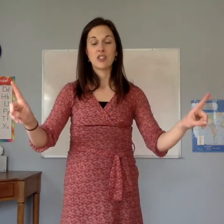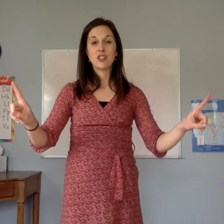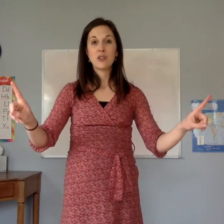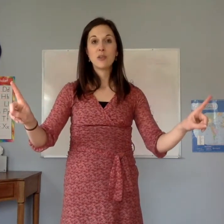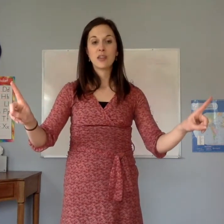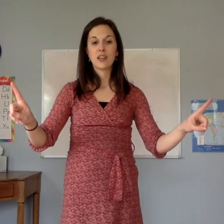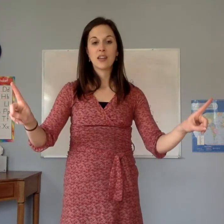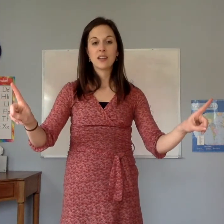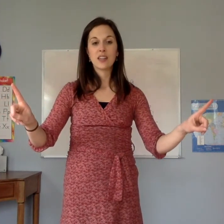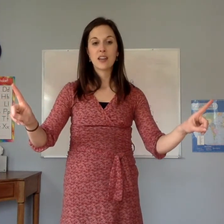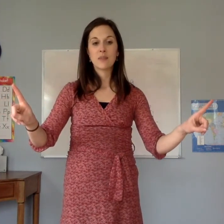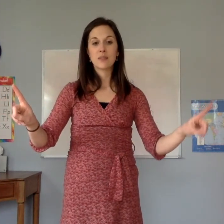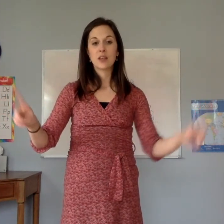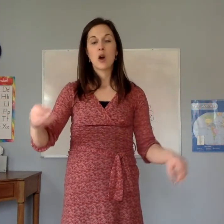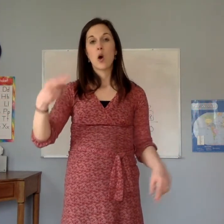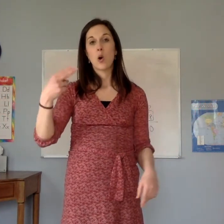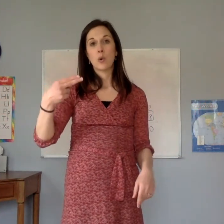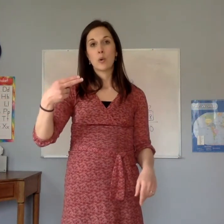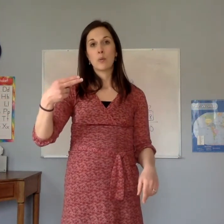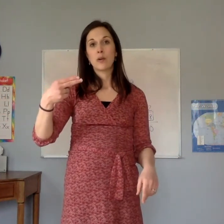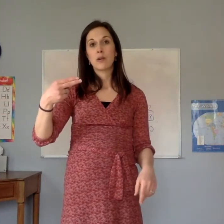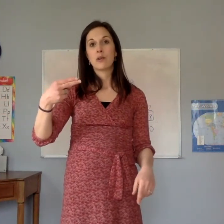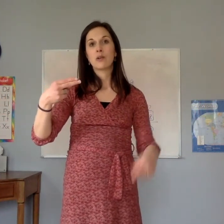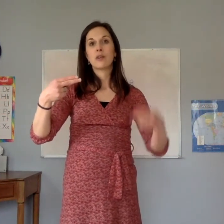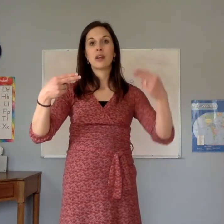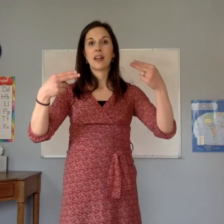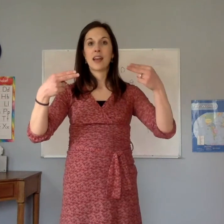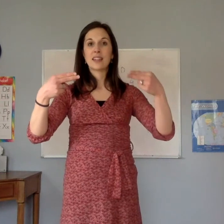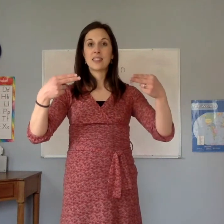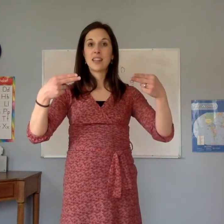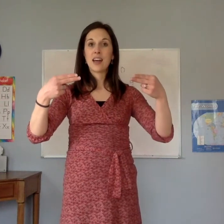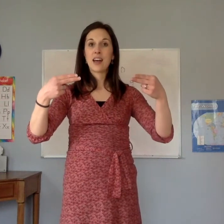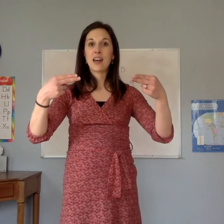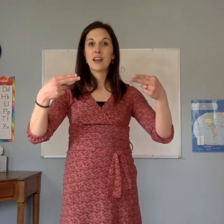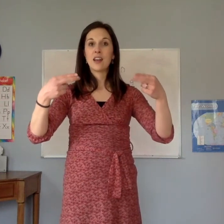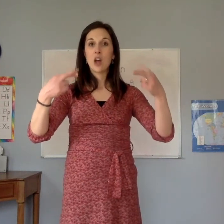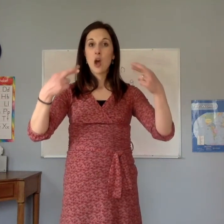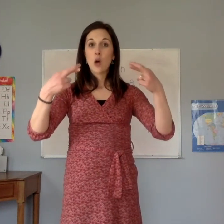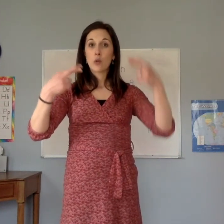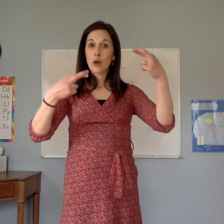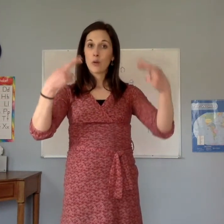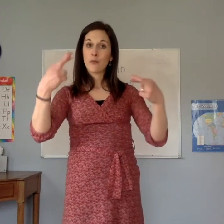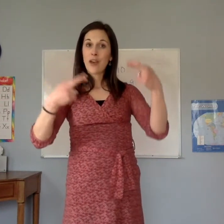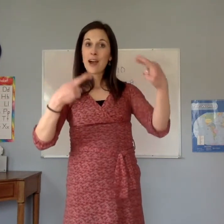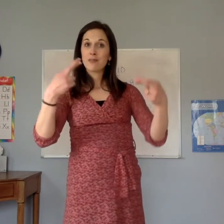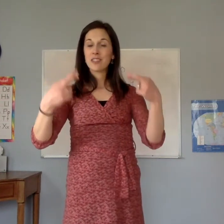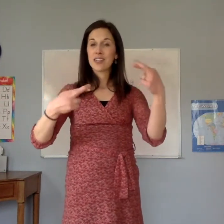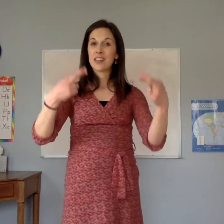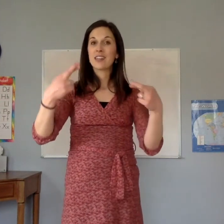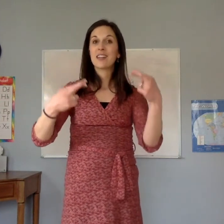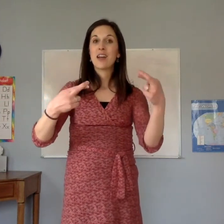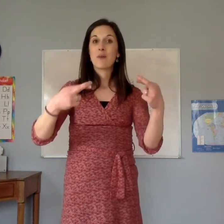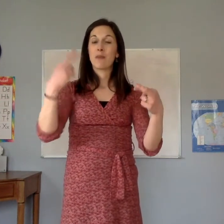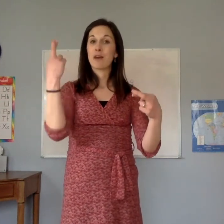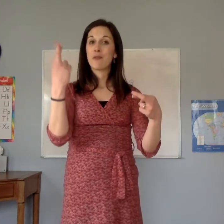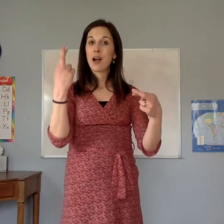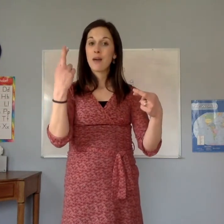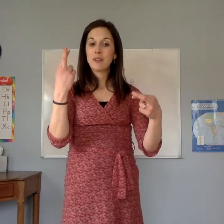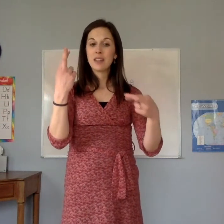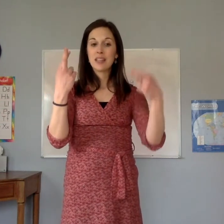into 2 kingdoms, Homer and Hesiod. Rome founded by Romulus